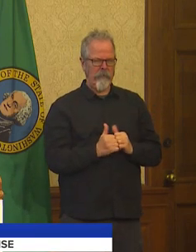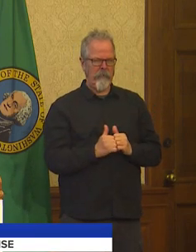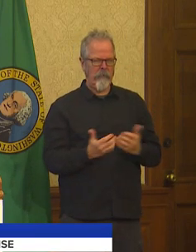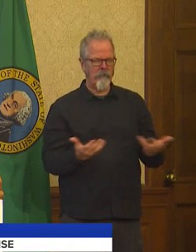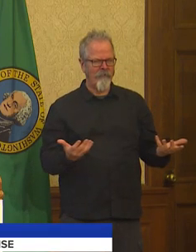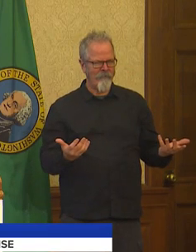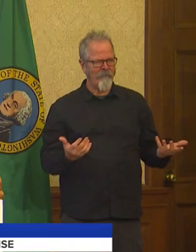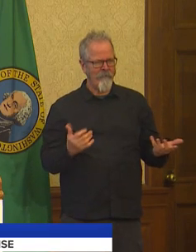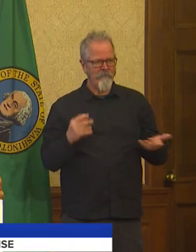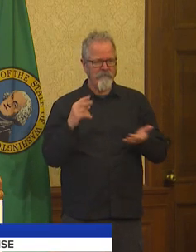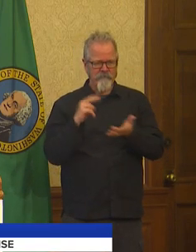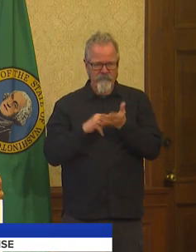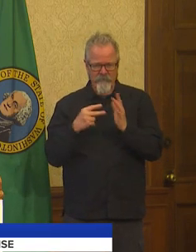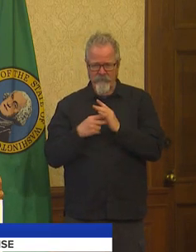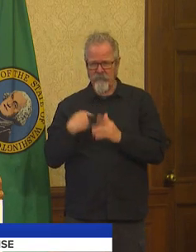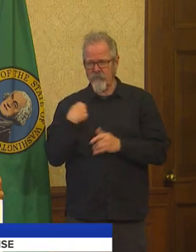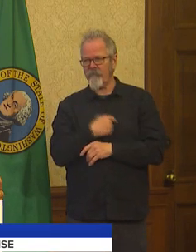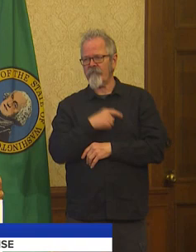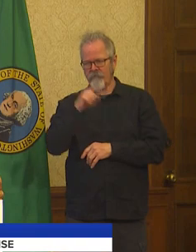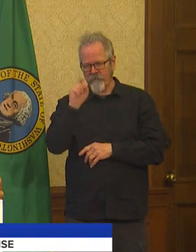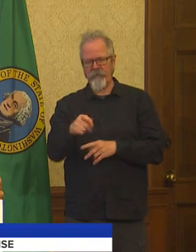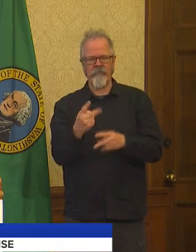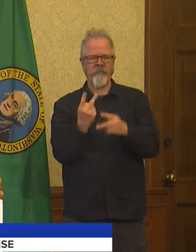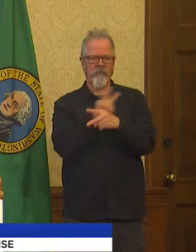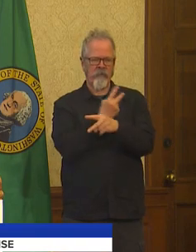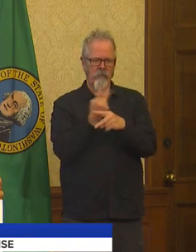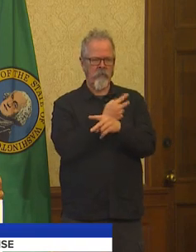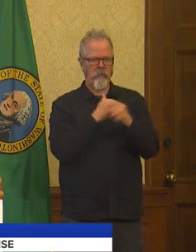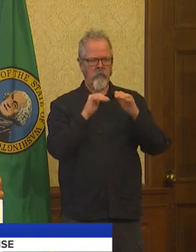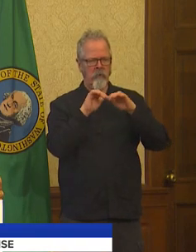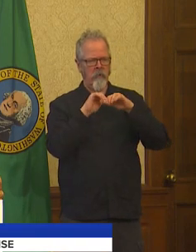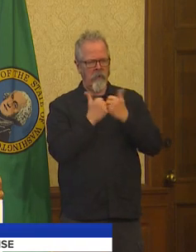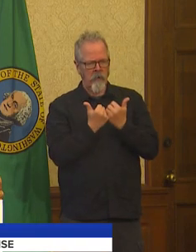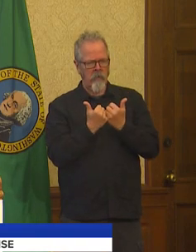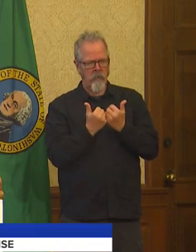of the typical tribal access points are also closed.